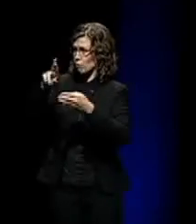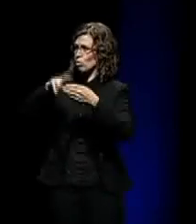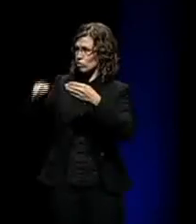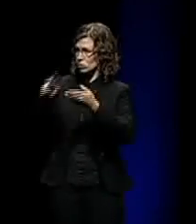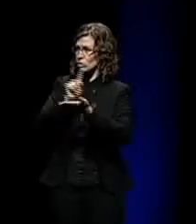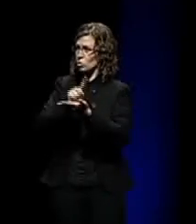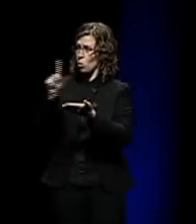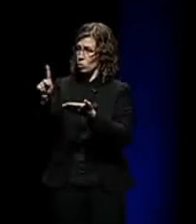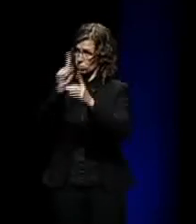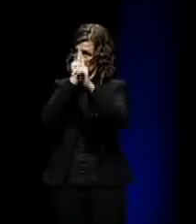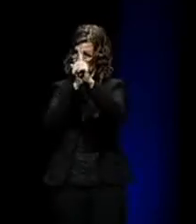Remember over the rainbow?